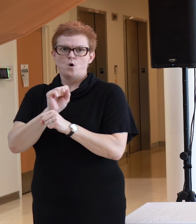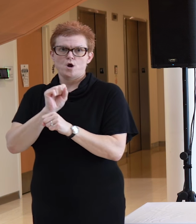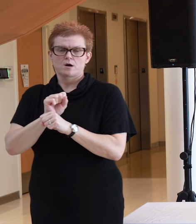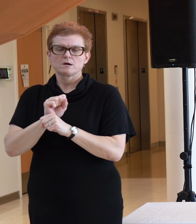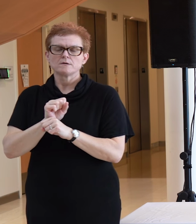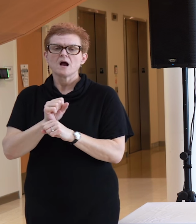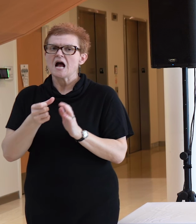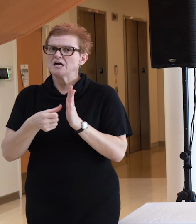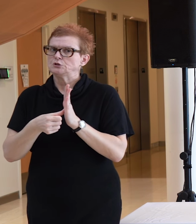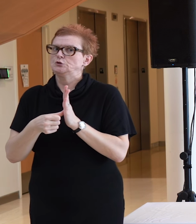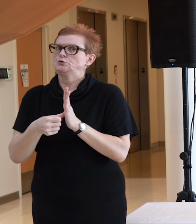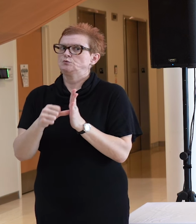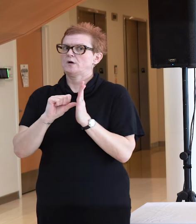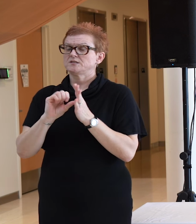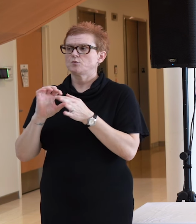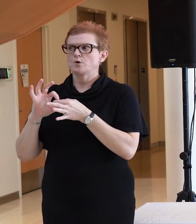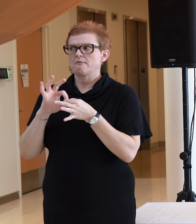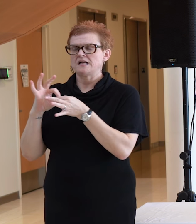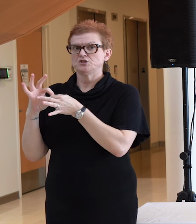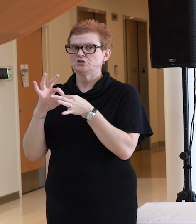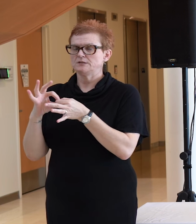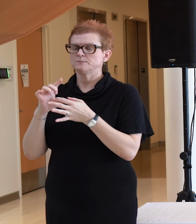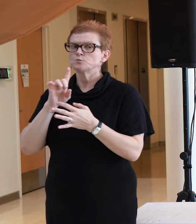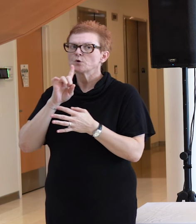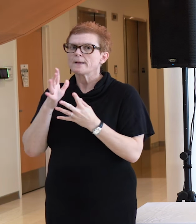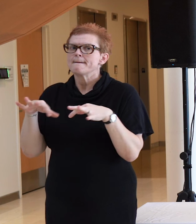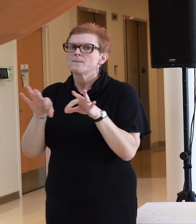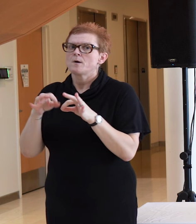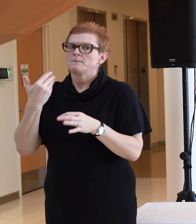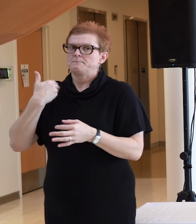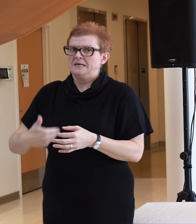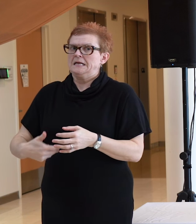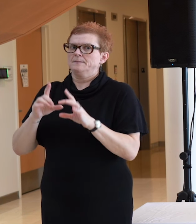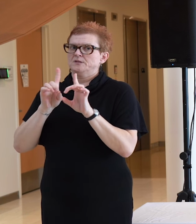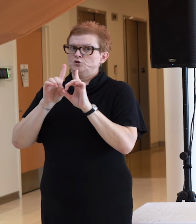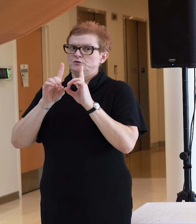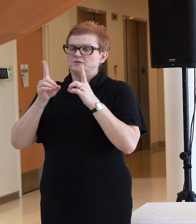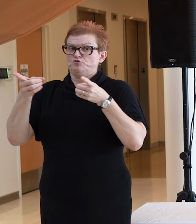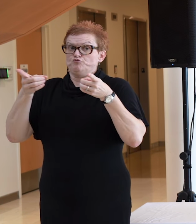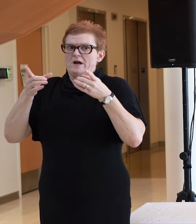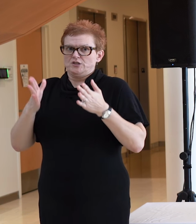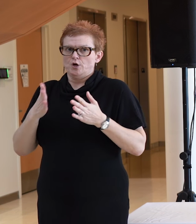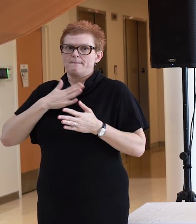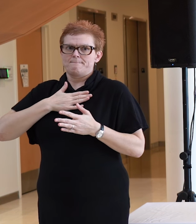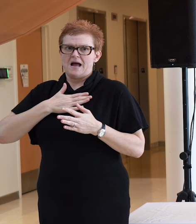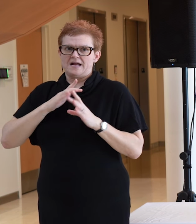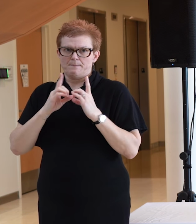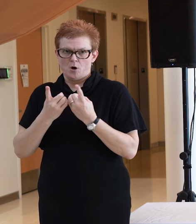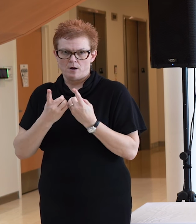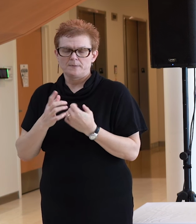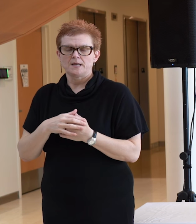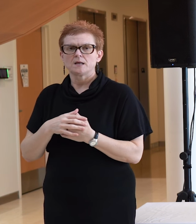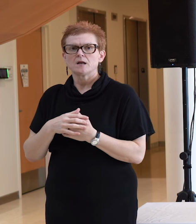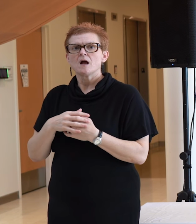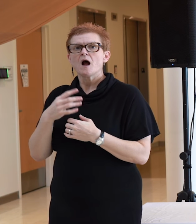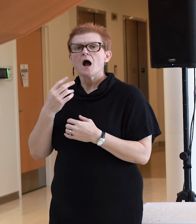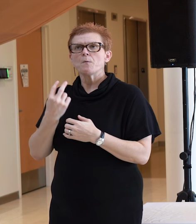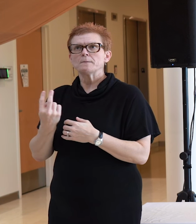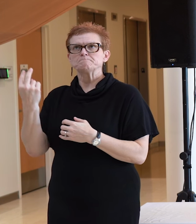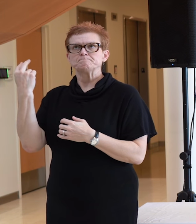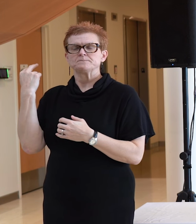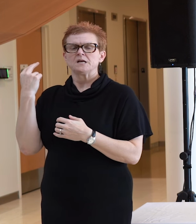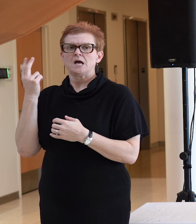the importance of relationships and what that means to me as a director and to my department. I would like to start with a brief reflection of our history,